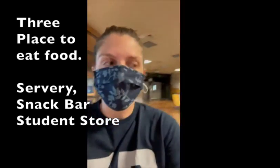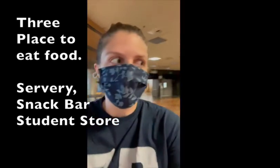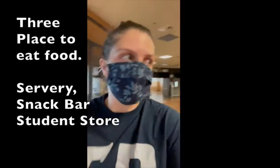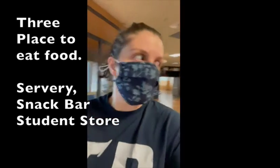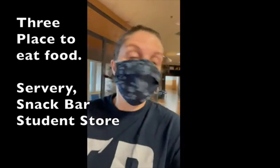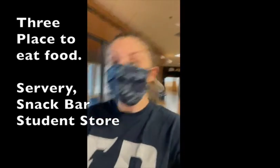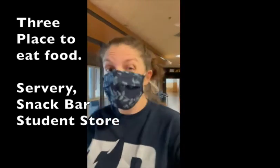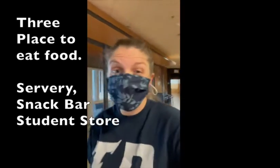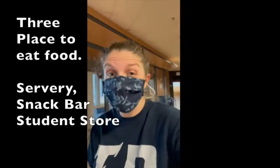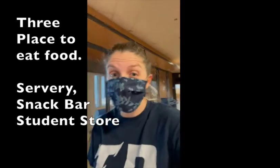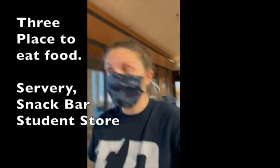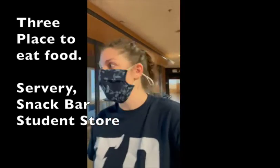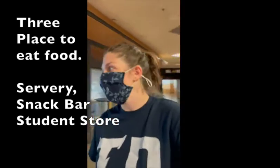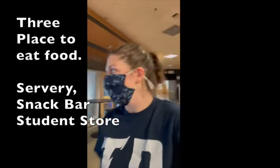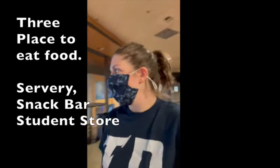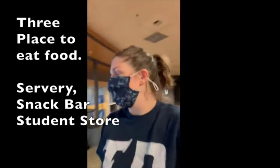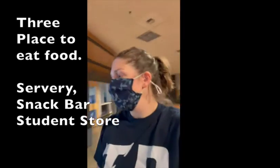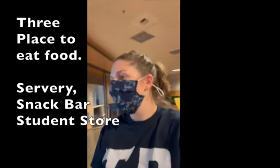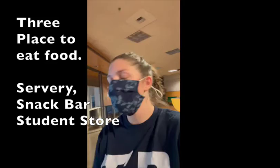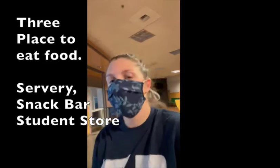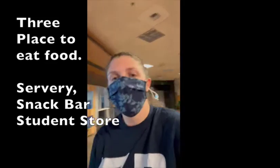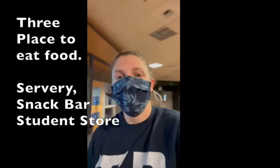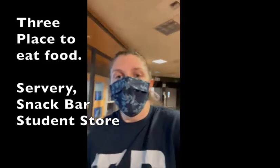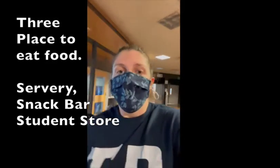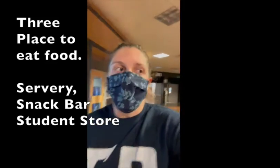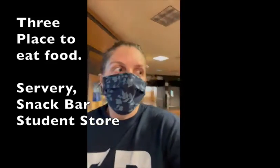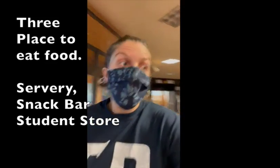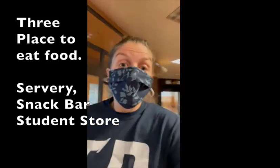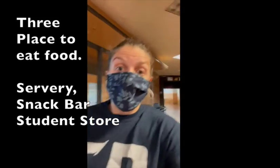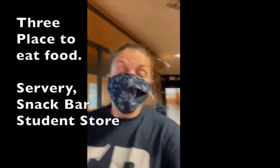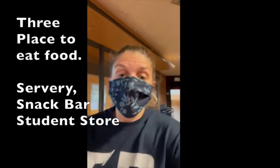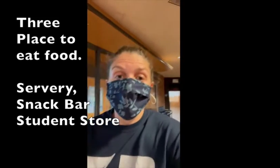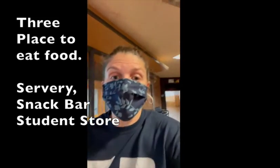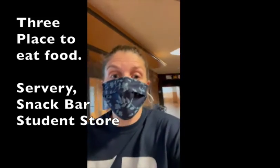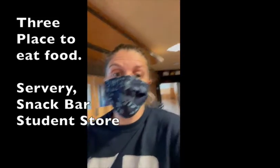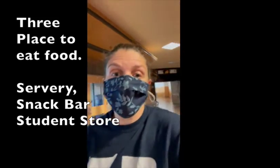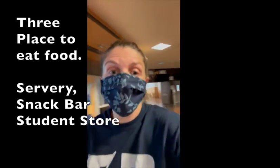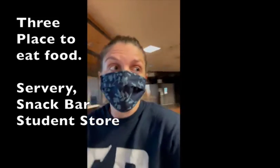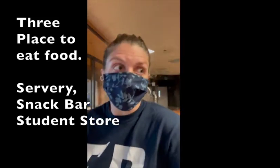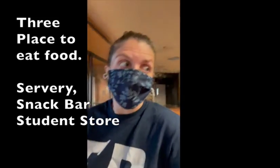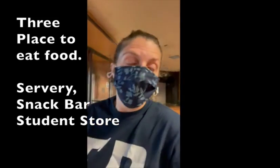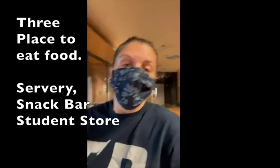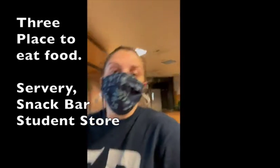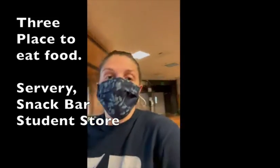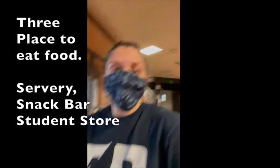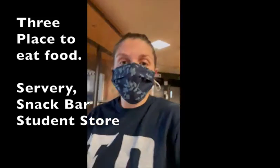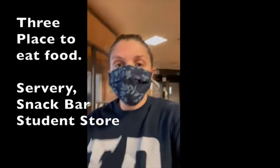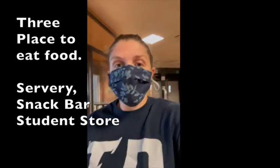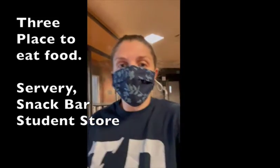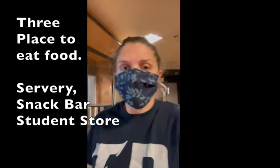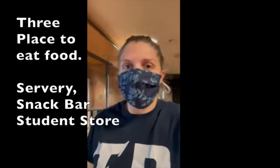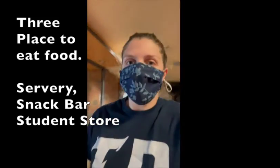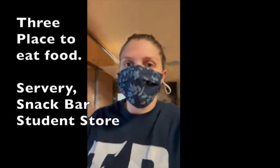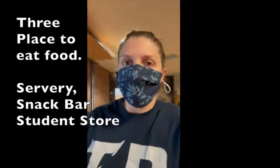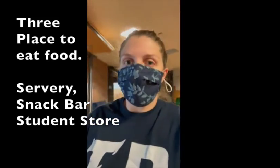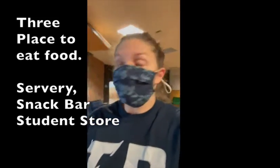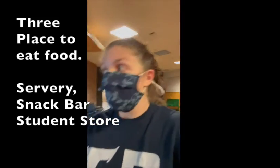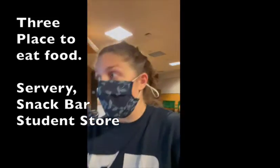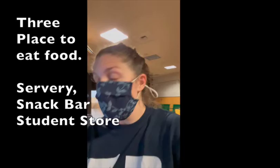so excuse our mess a little bit. And the last is the student store. So the student store is actually a class